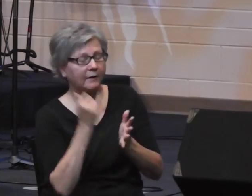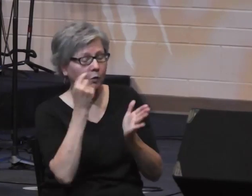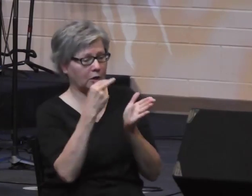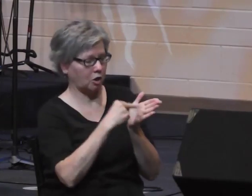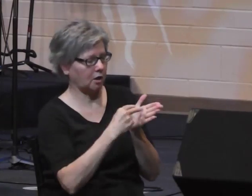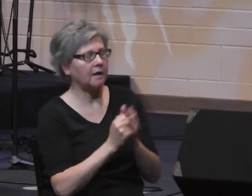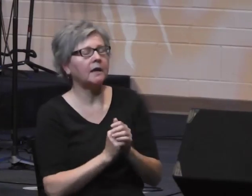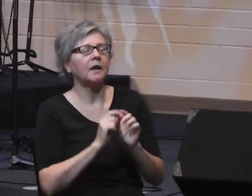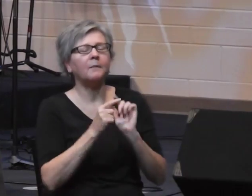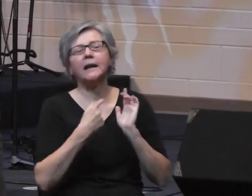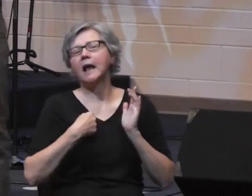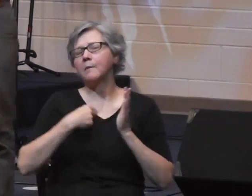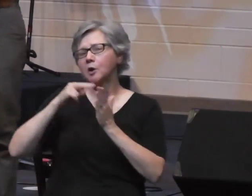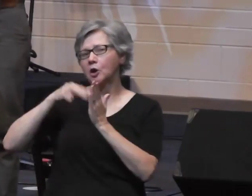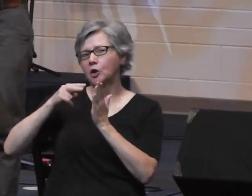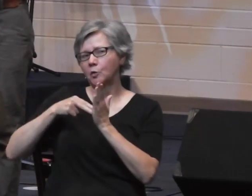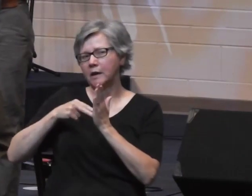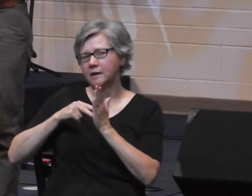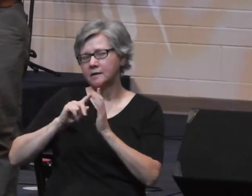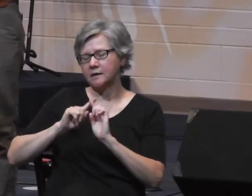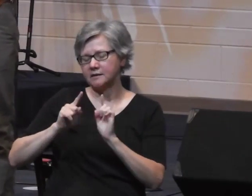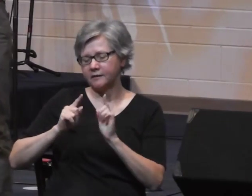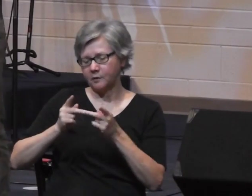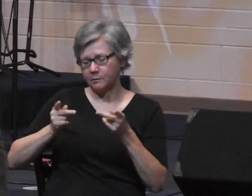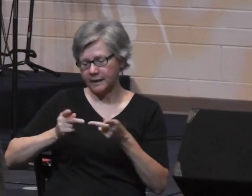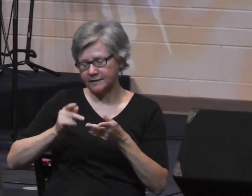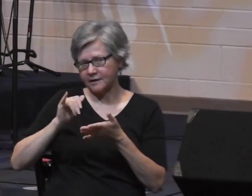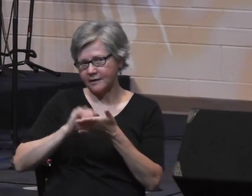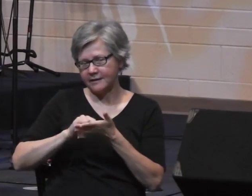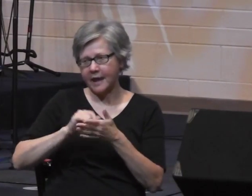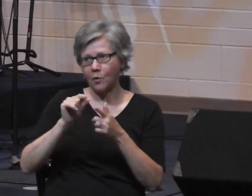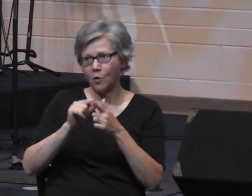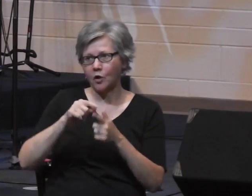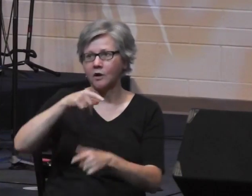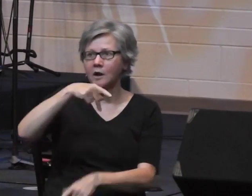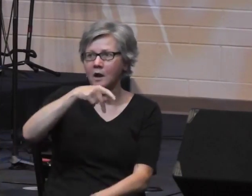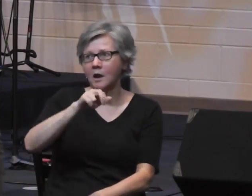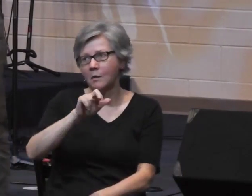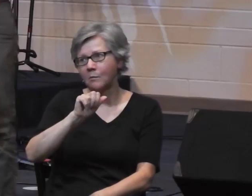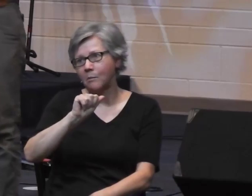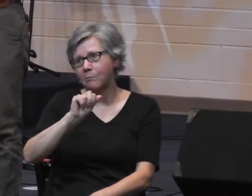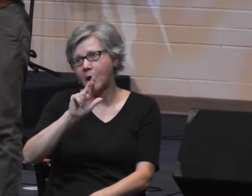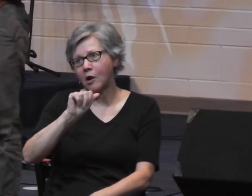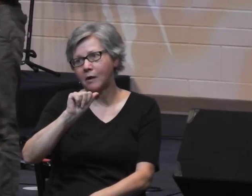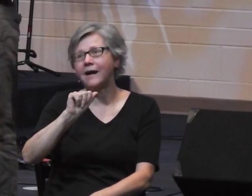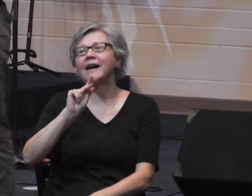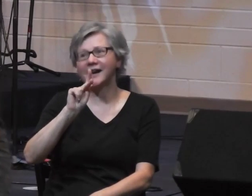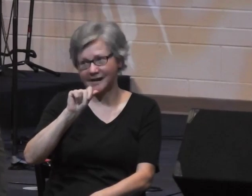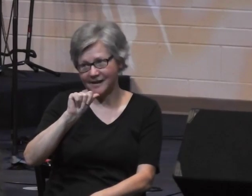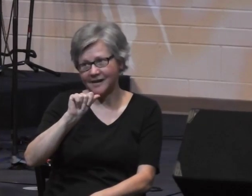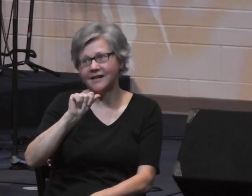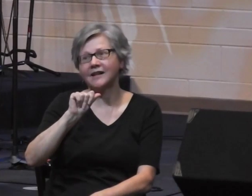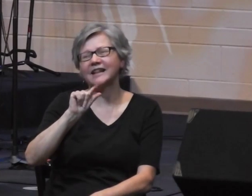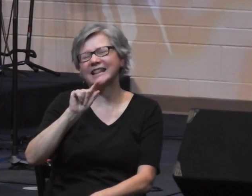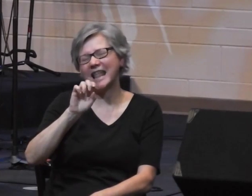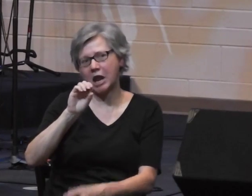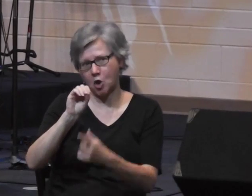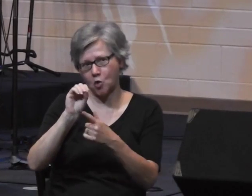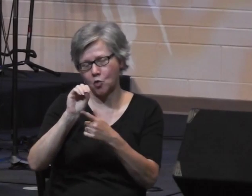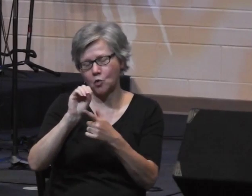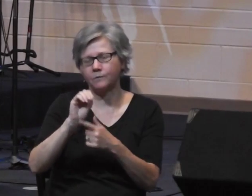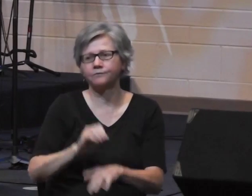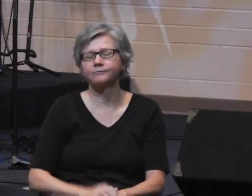read you another place in the New Testament that the word parakaleo is used. It's the Gospel of John,